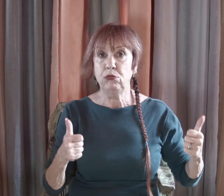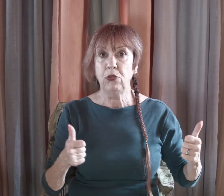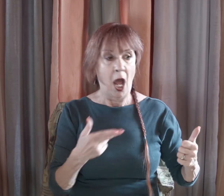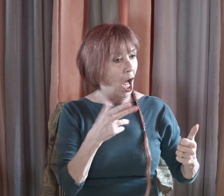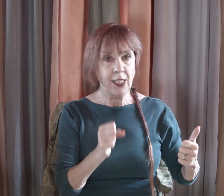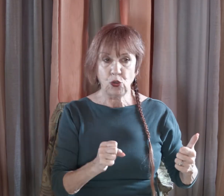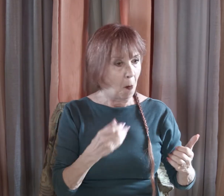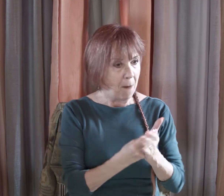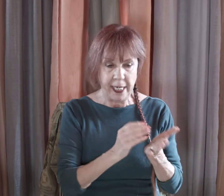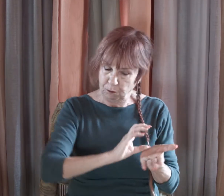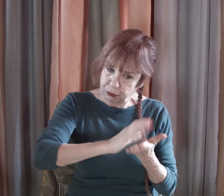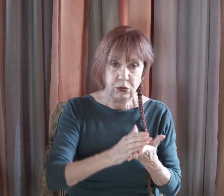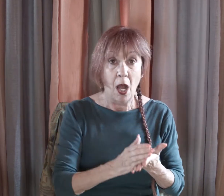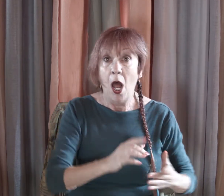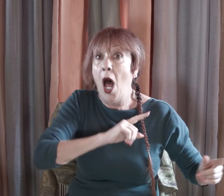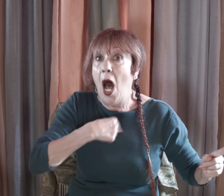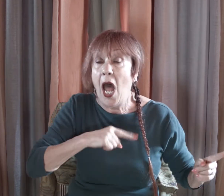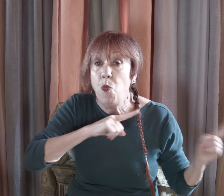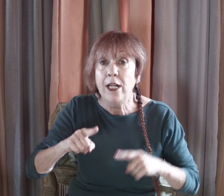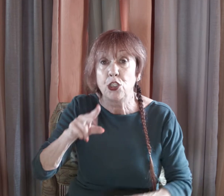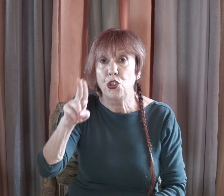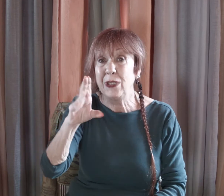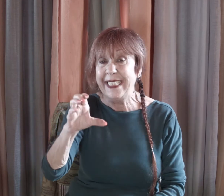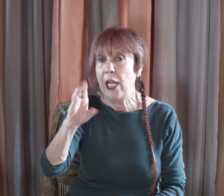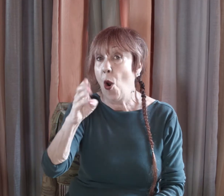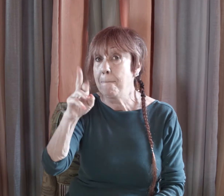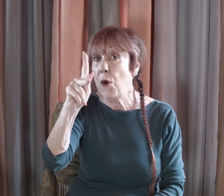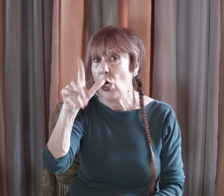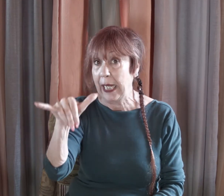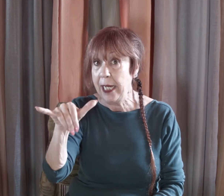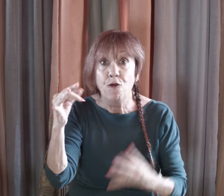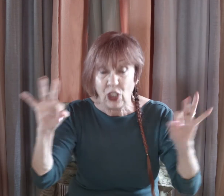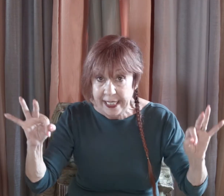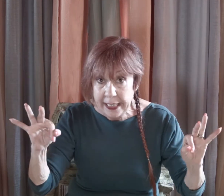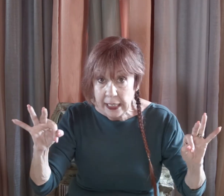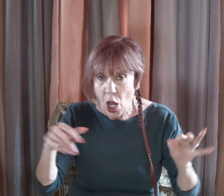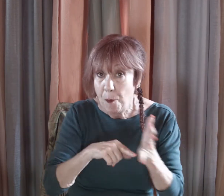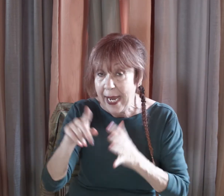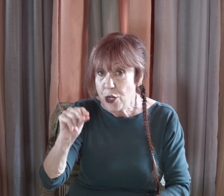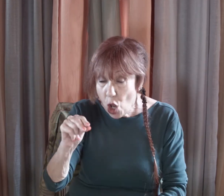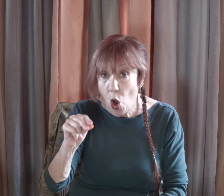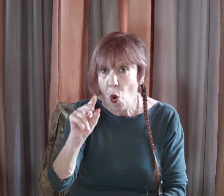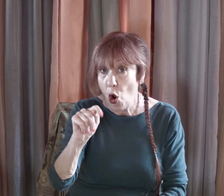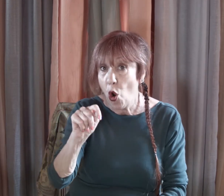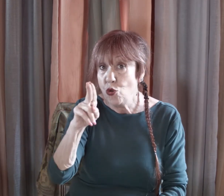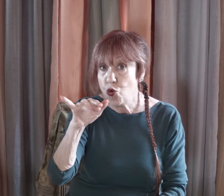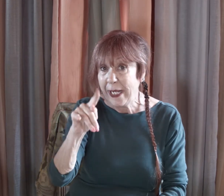man. They spent money on you. And, going to Berkeley was free. I went to UC Berkeley and paid no tuition. I know. And Zero, nada. And what was